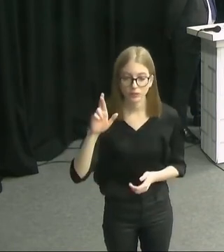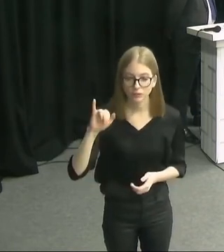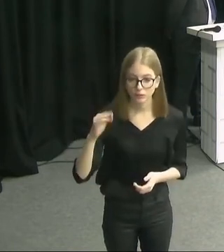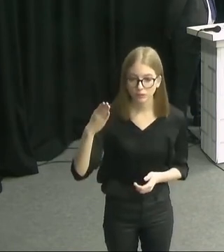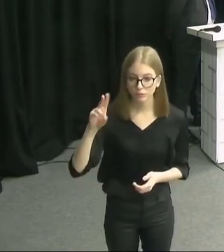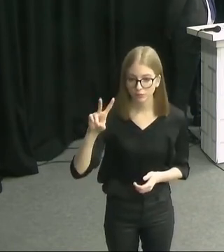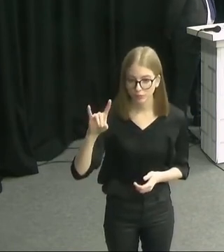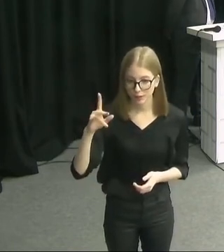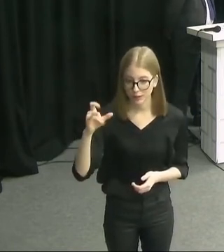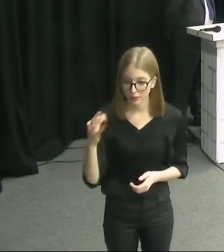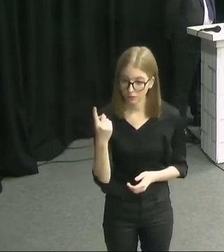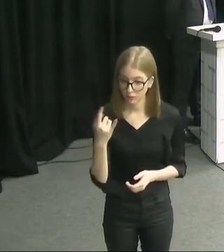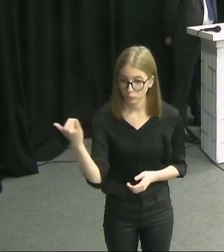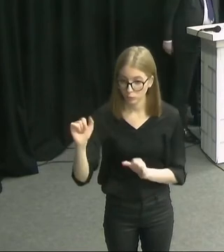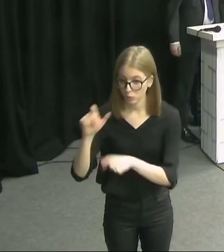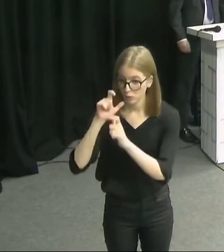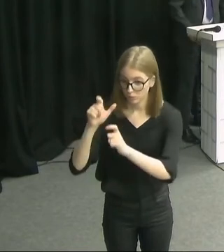the situation of the students?